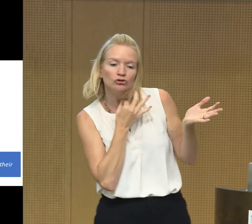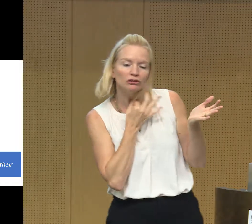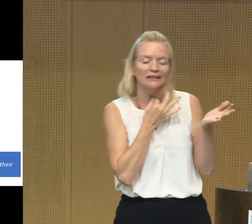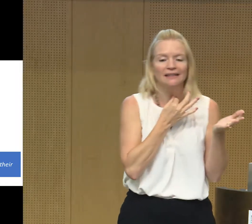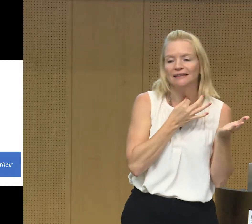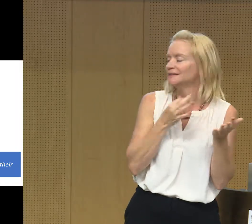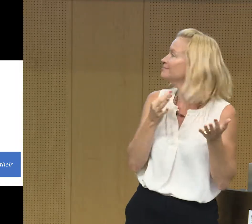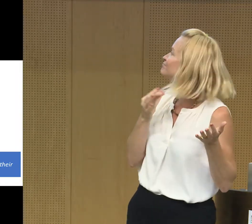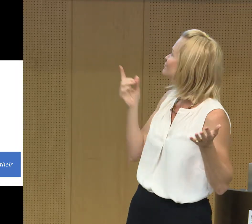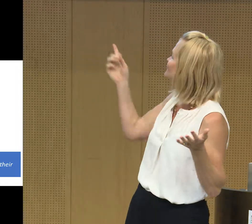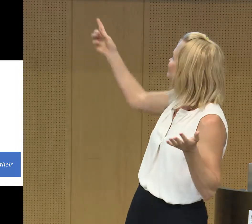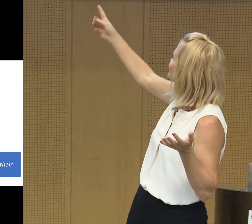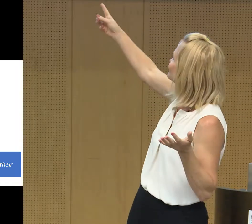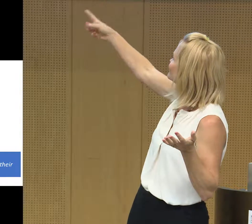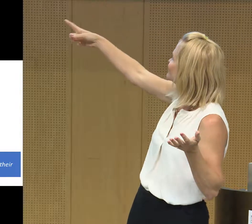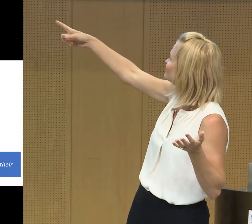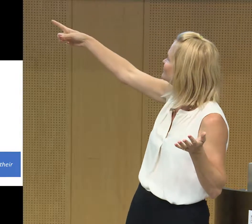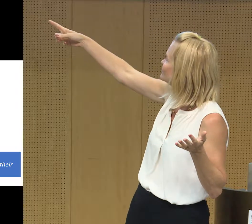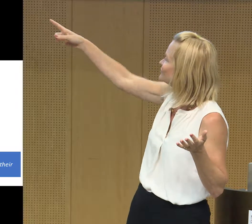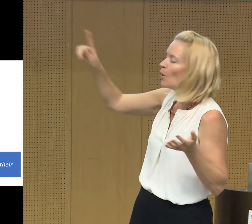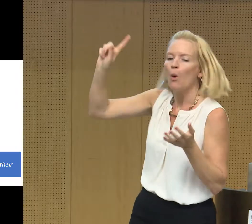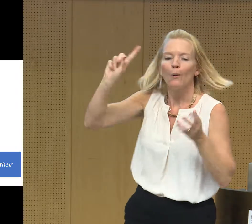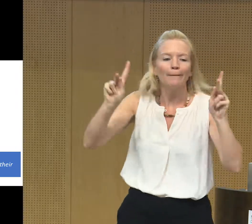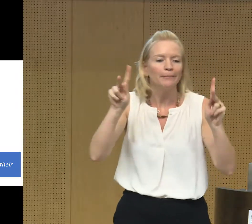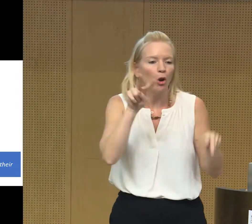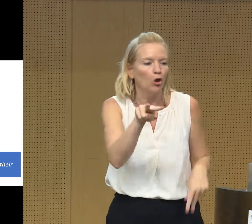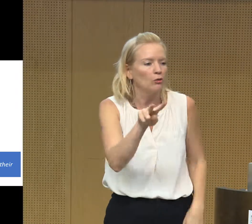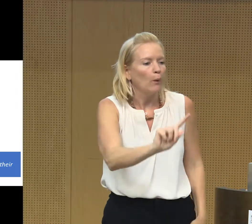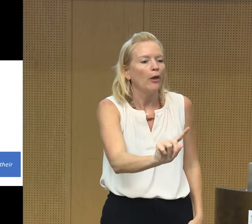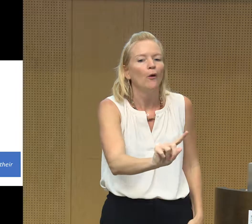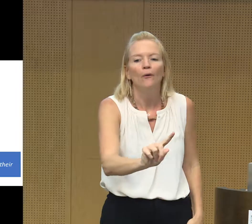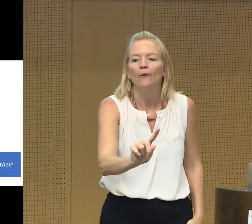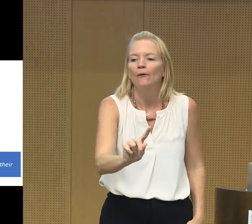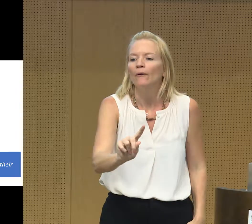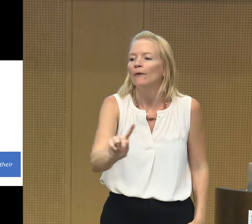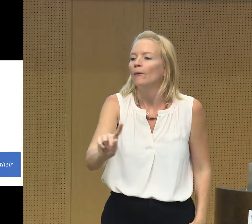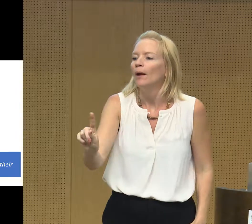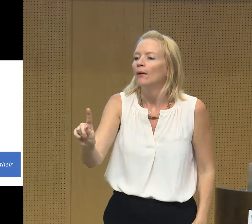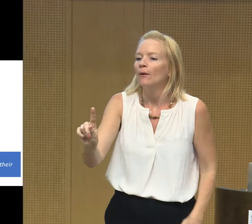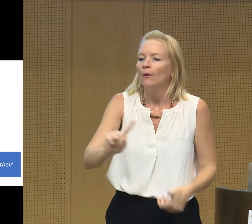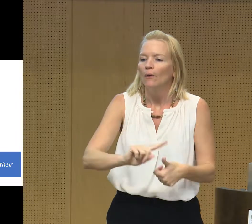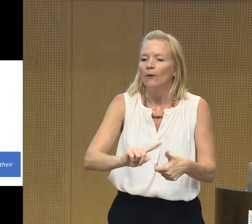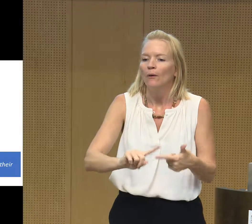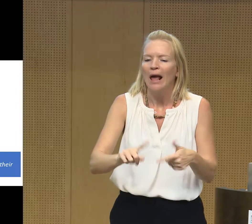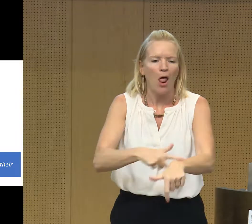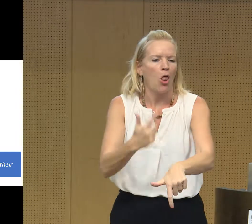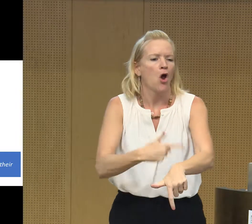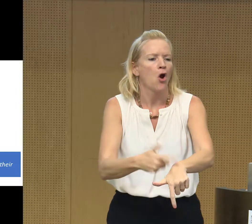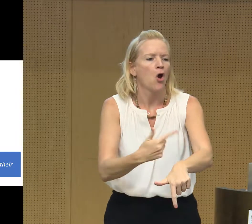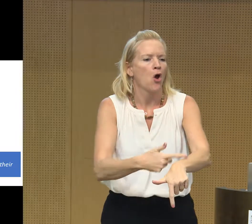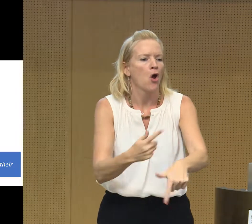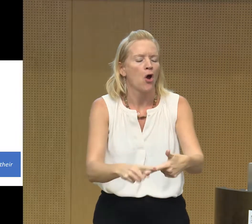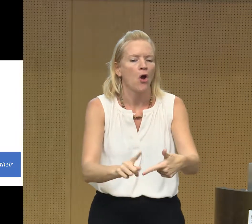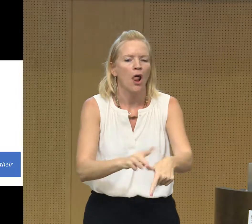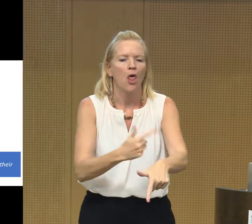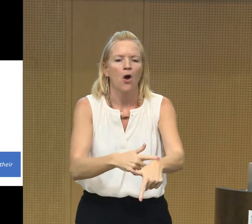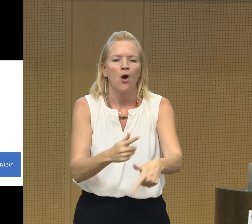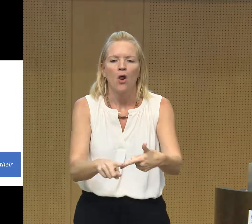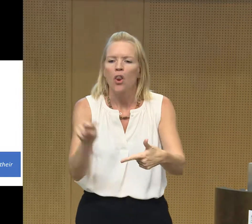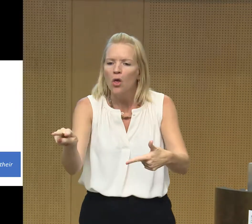So my research interests lie in where viewers are looking, how long they're looking in those